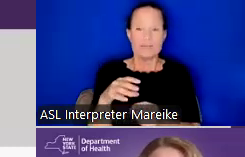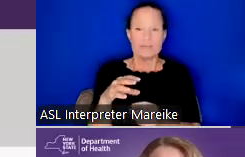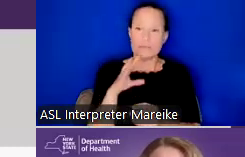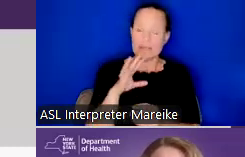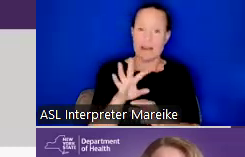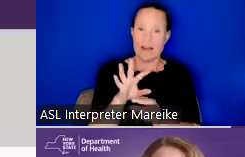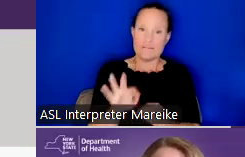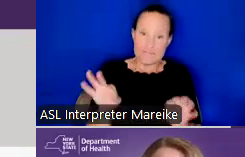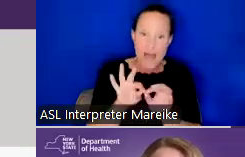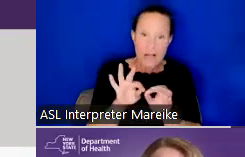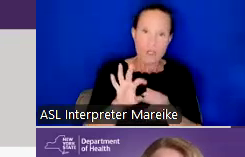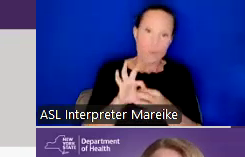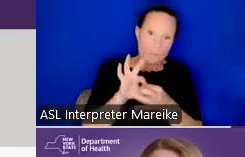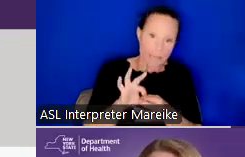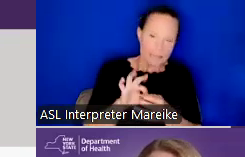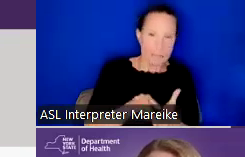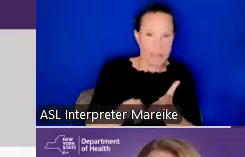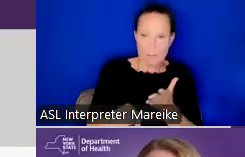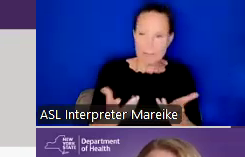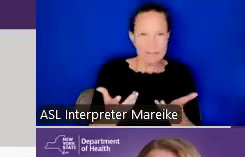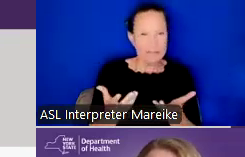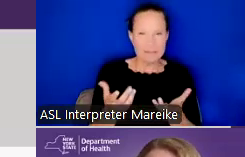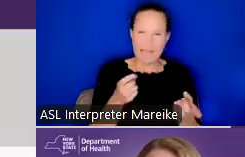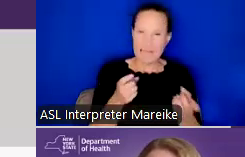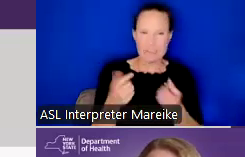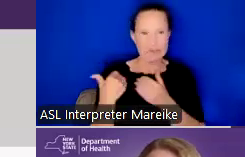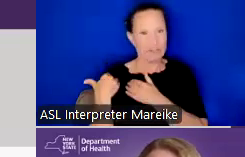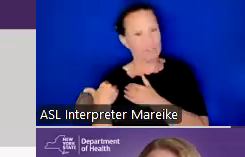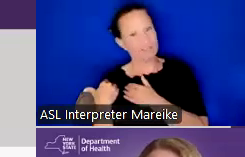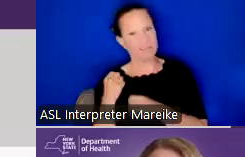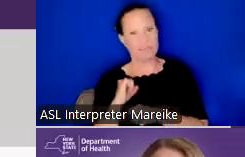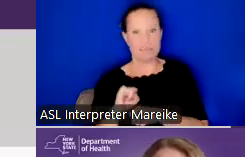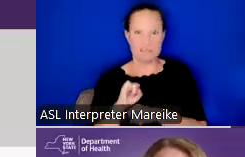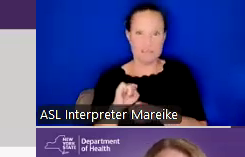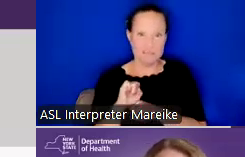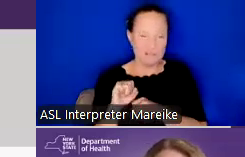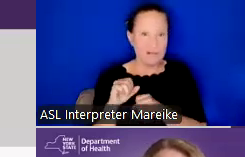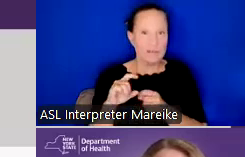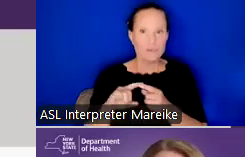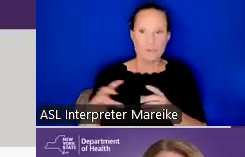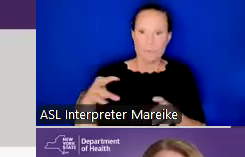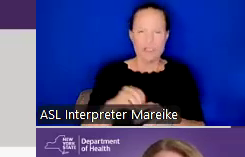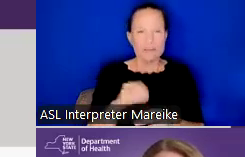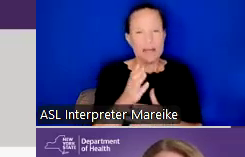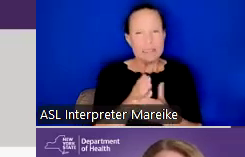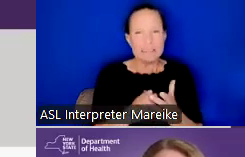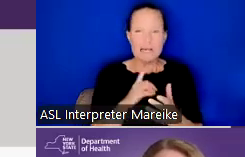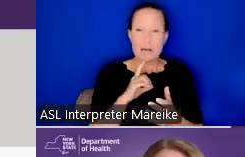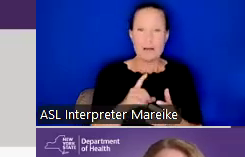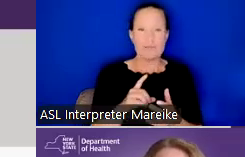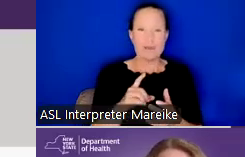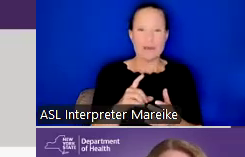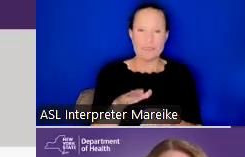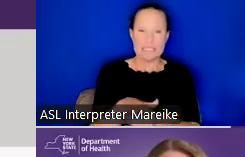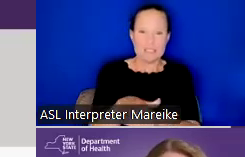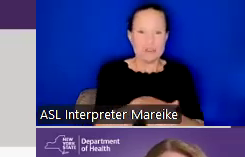right? It was administratively burdensome to, participate in some of the district initiatives.